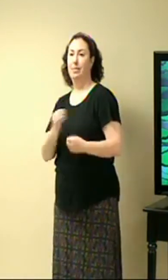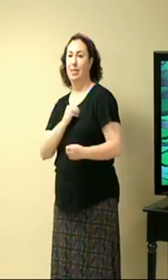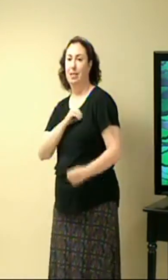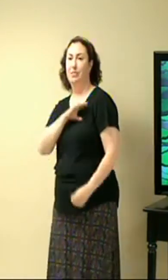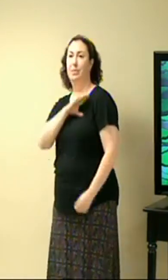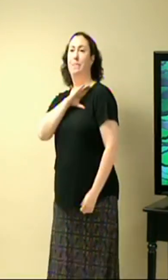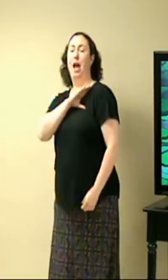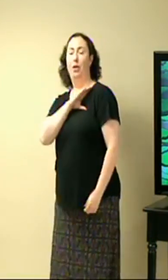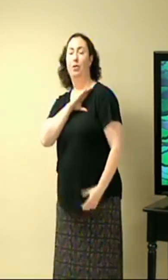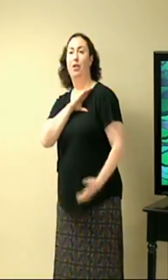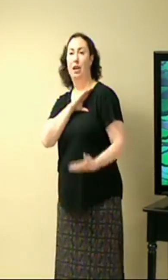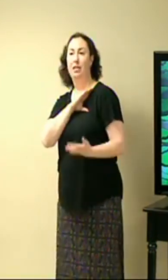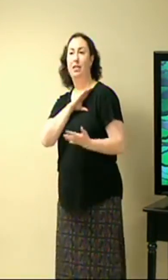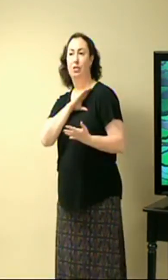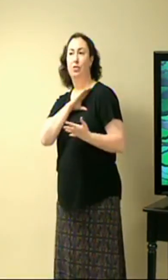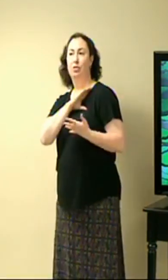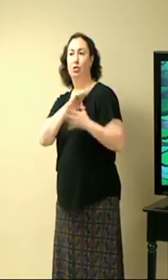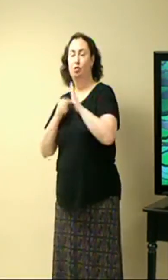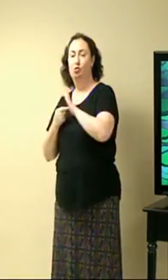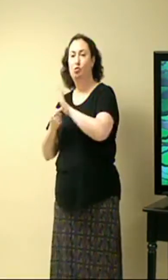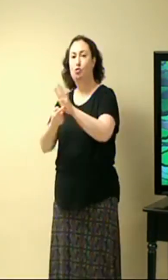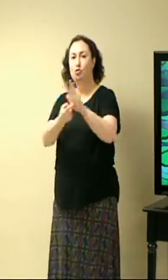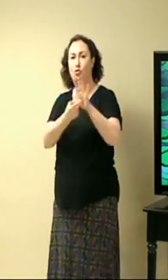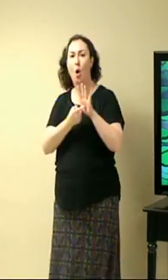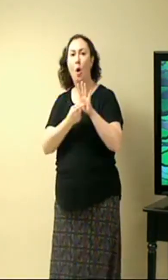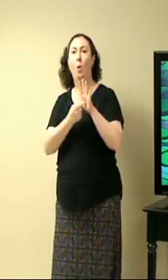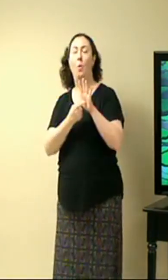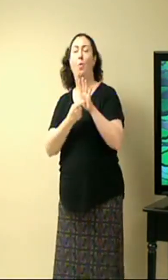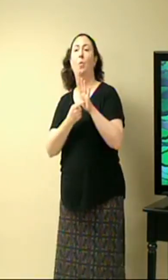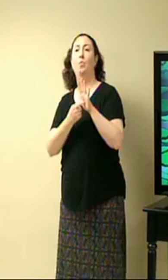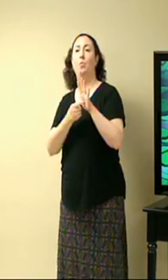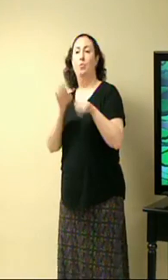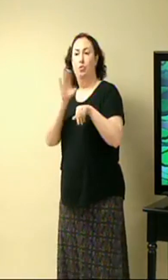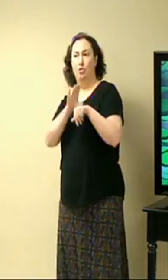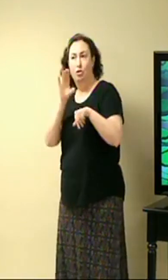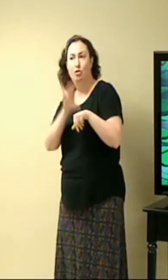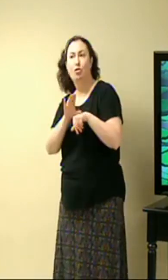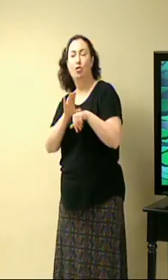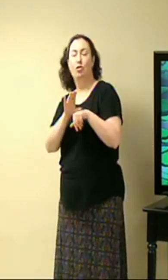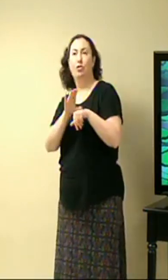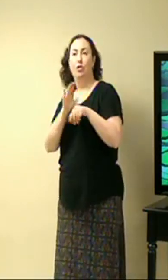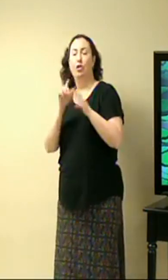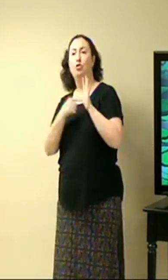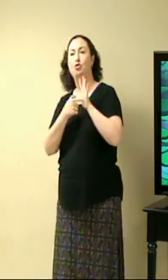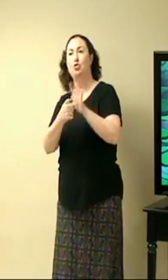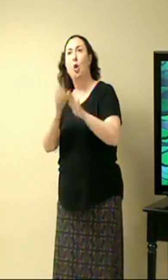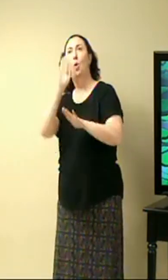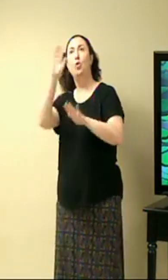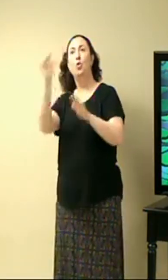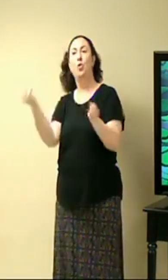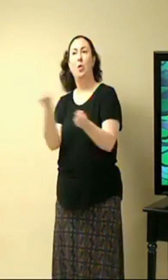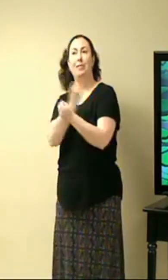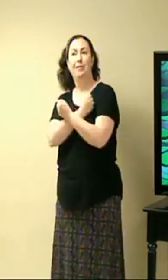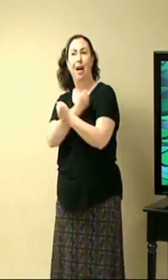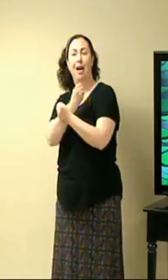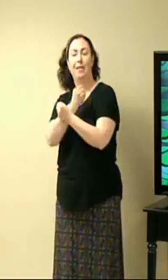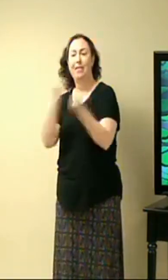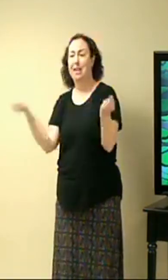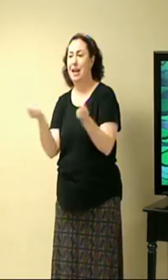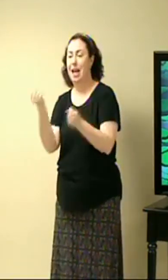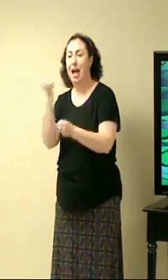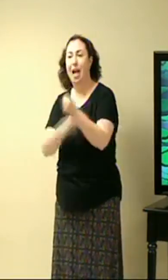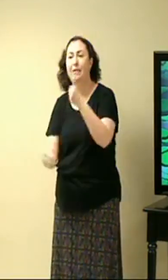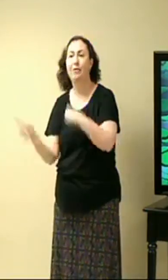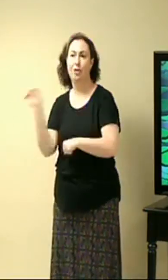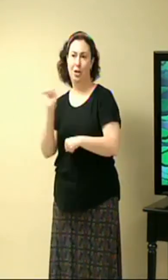but to be the church in our families and in our communities and in our workplaces. And Lord, help us make Jesus famous